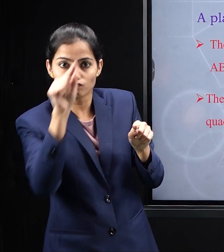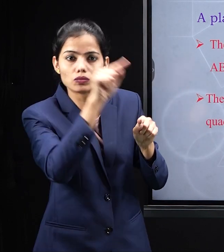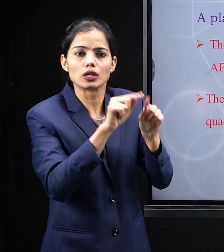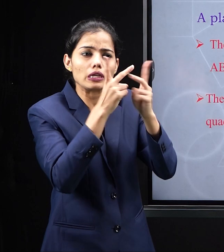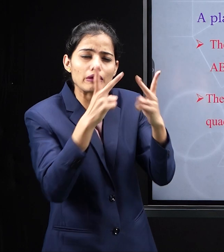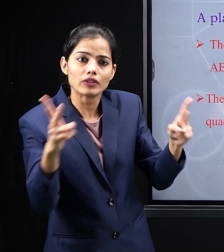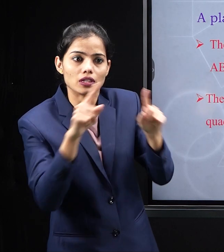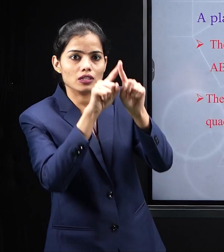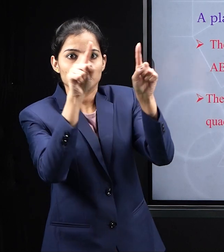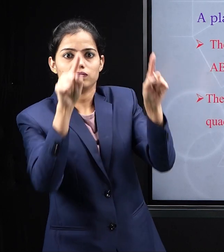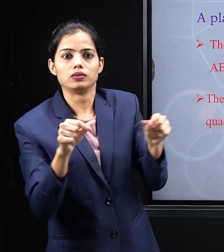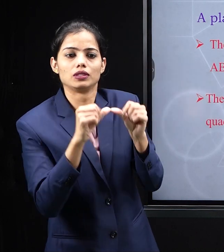quadrilateral ABCD.